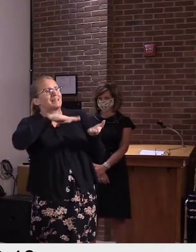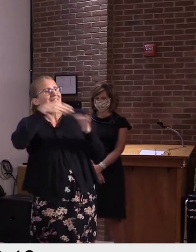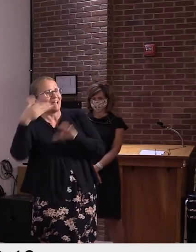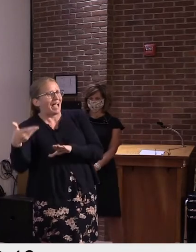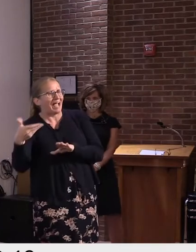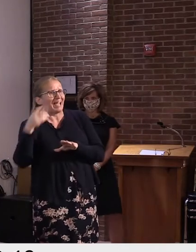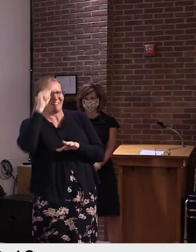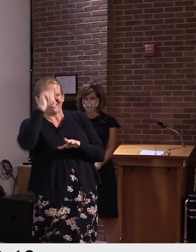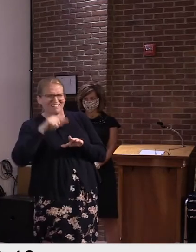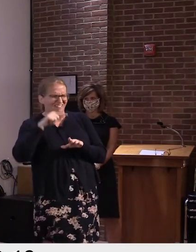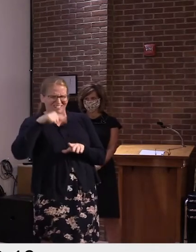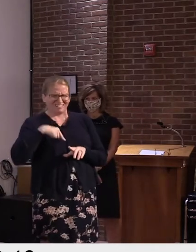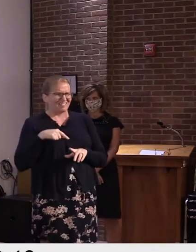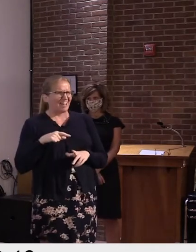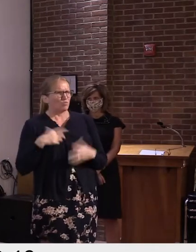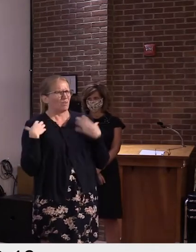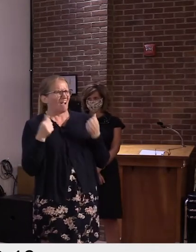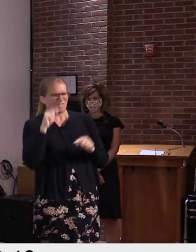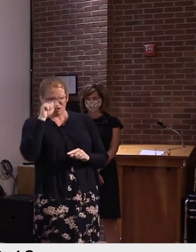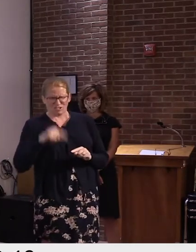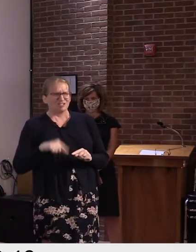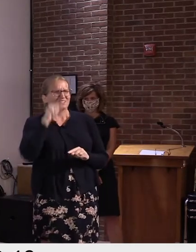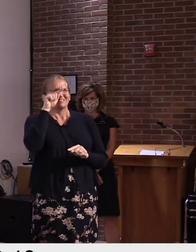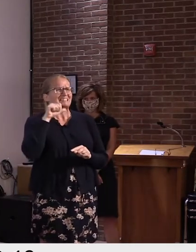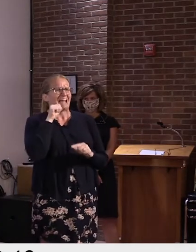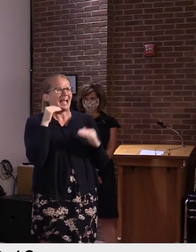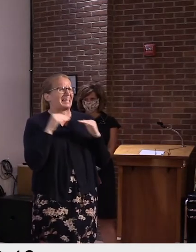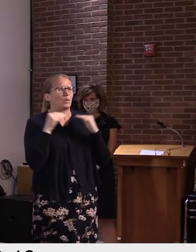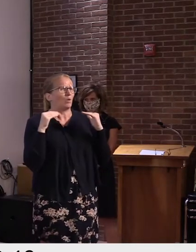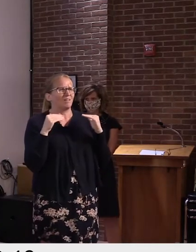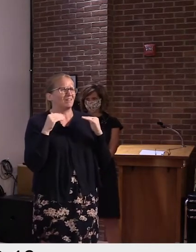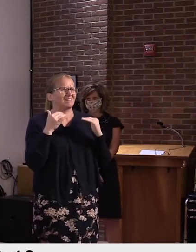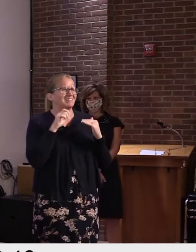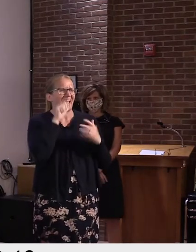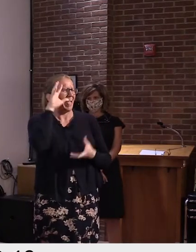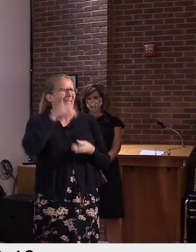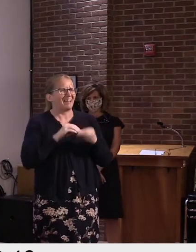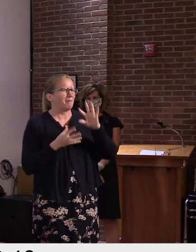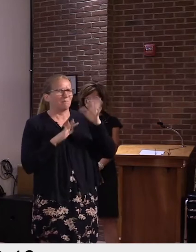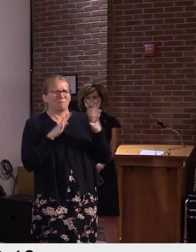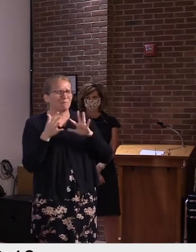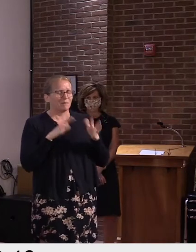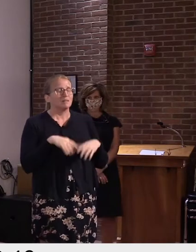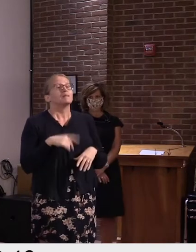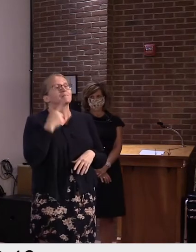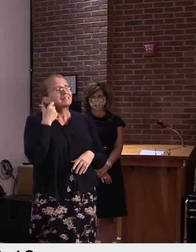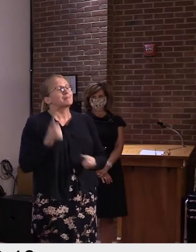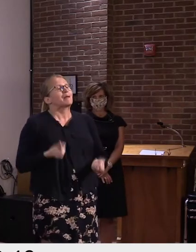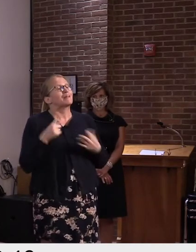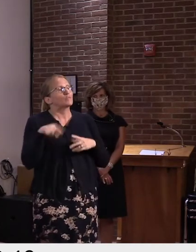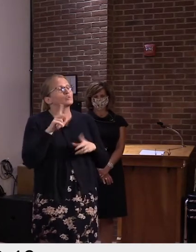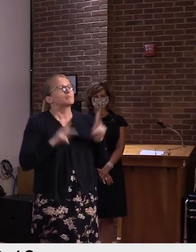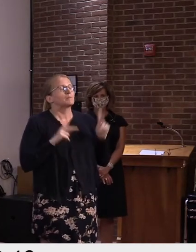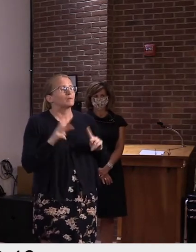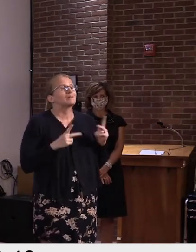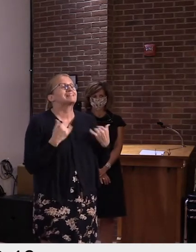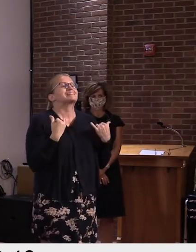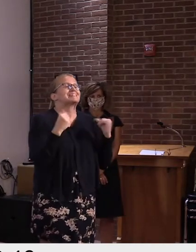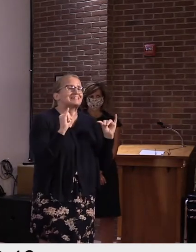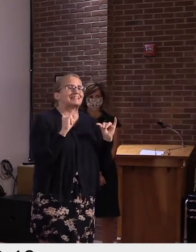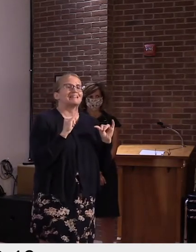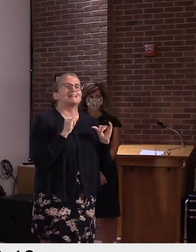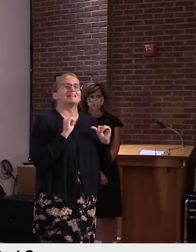those cases are new cases and they still fall within this window of time where they are active cases. So they can't